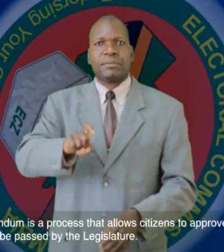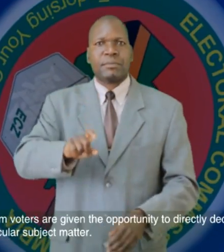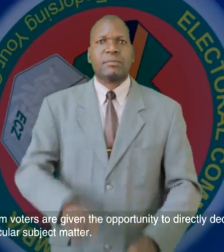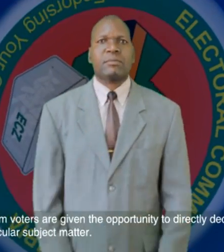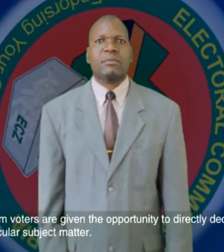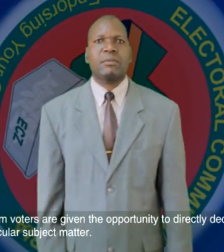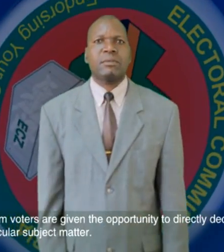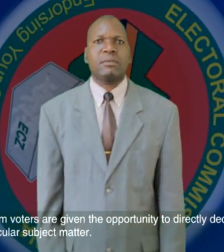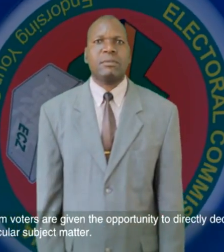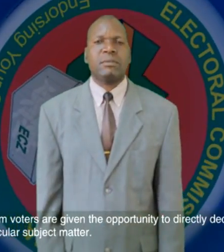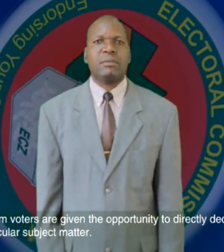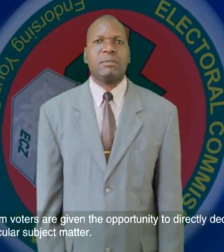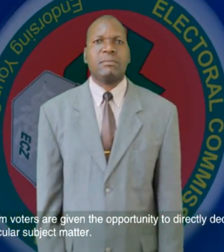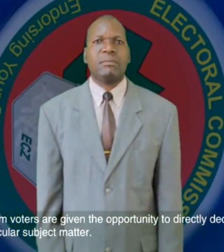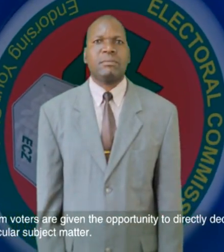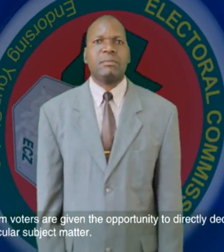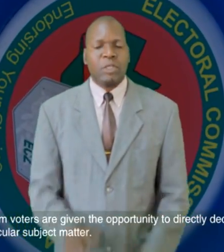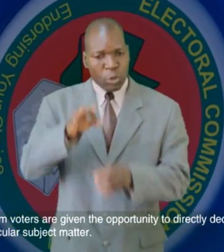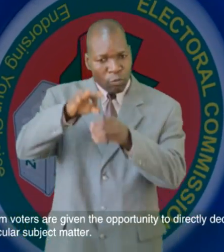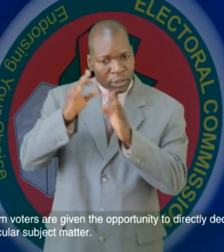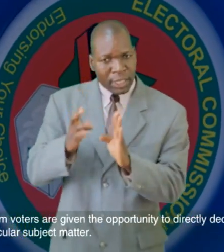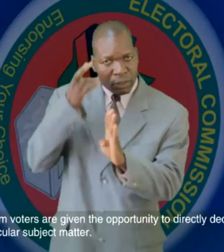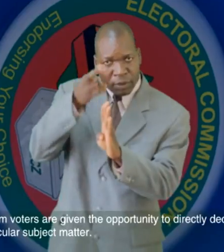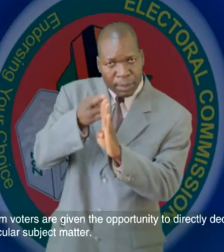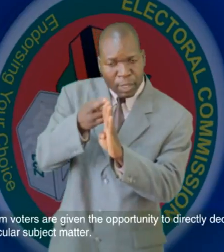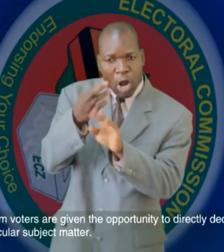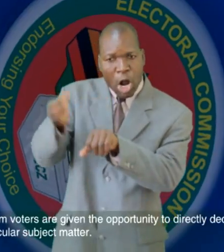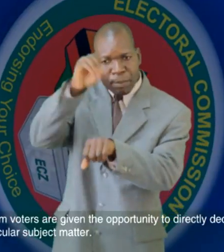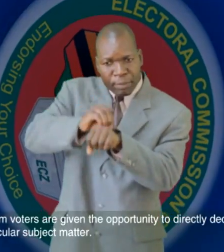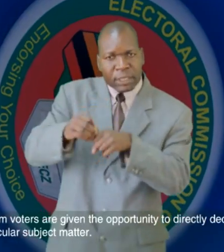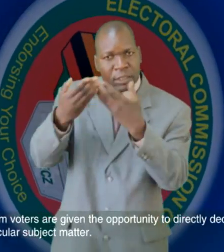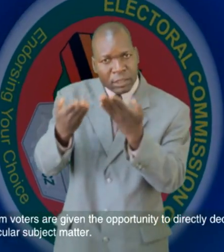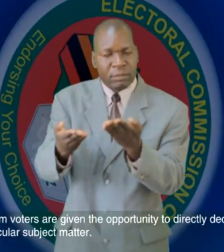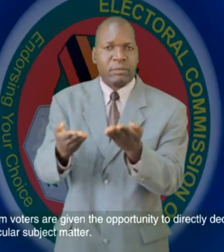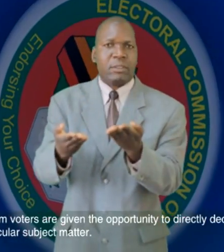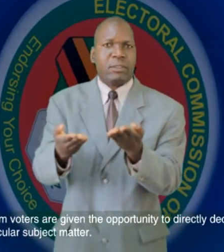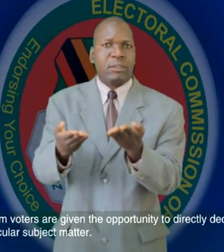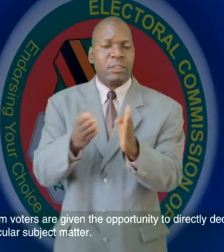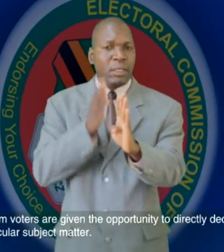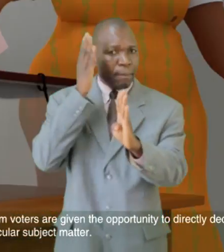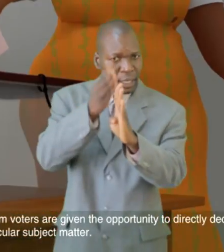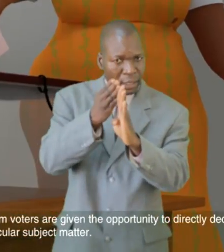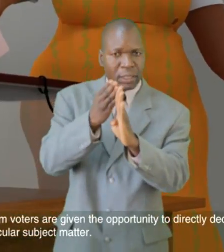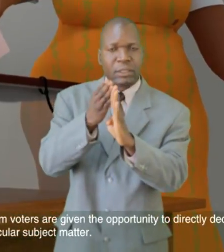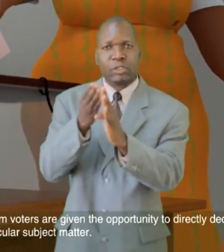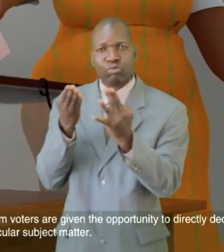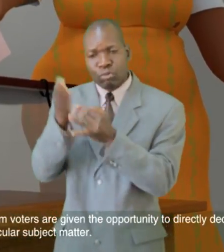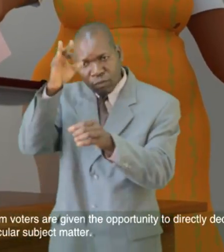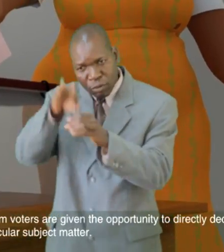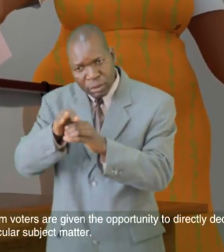In a referendum, voters are given the opportunity to directly decide through a vote on a particular subject